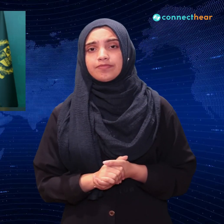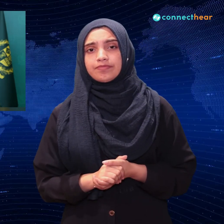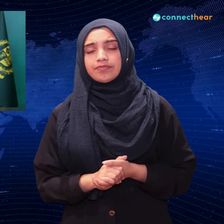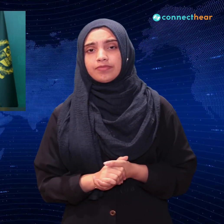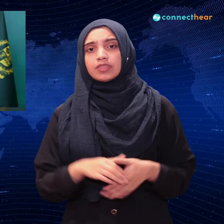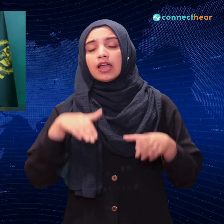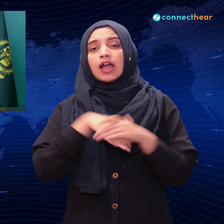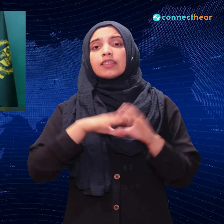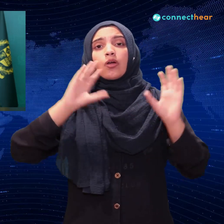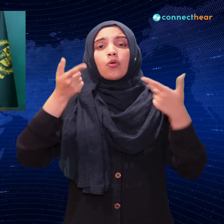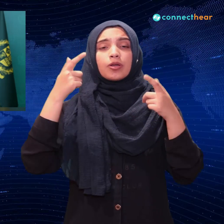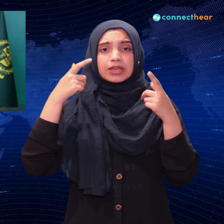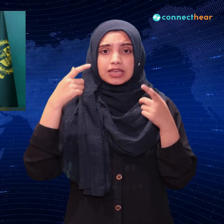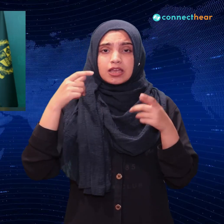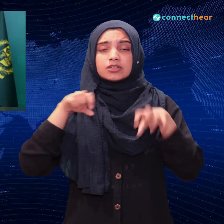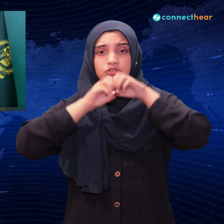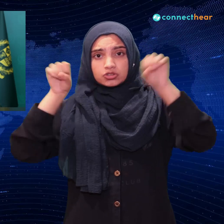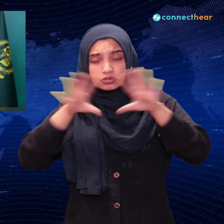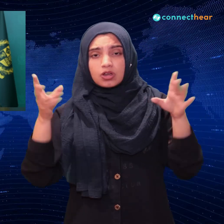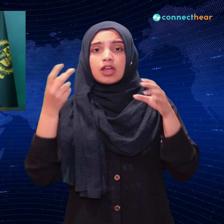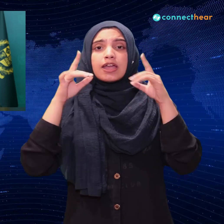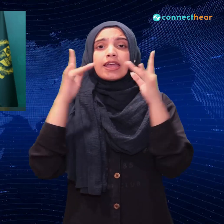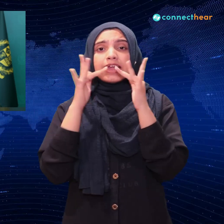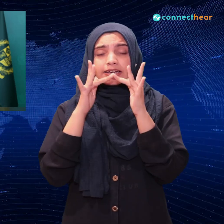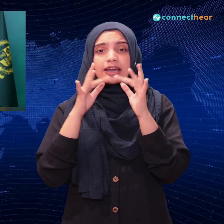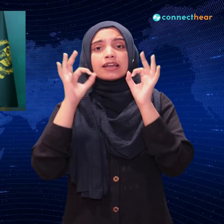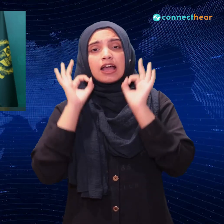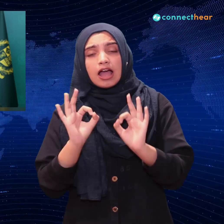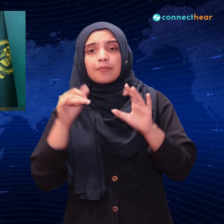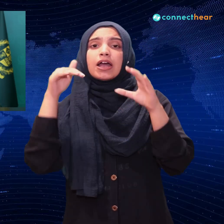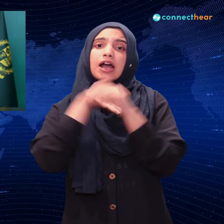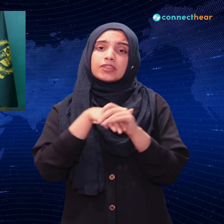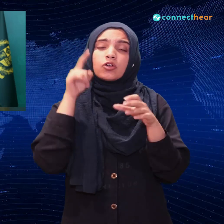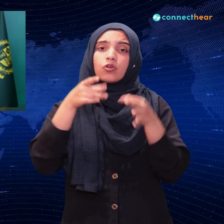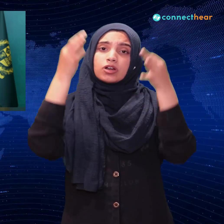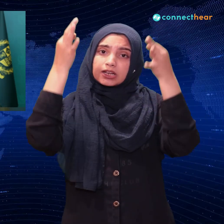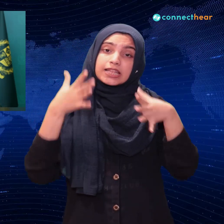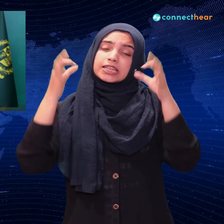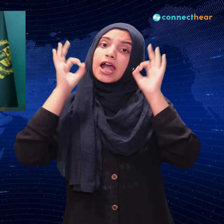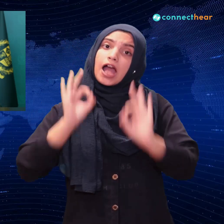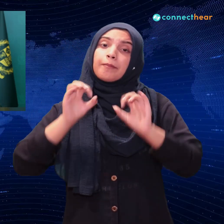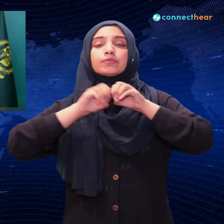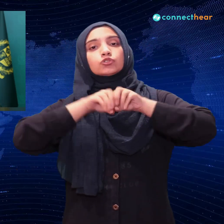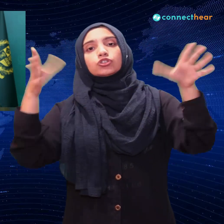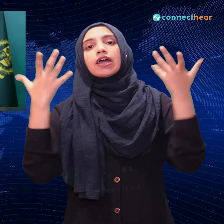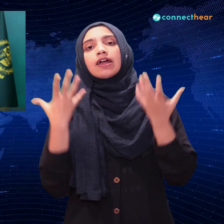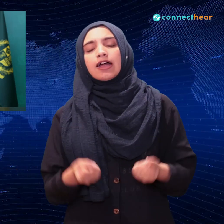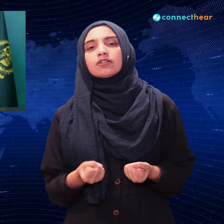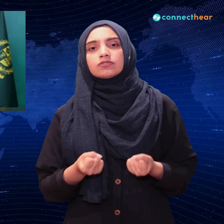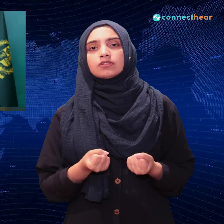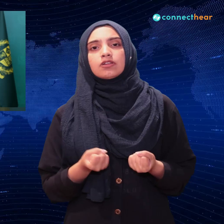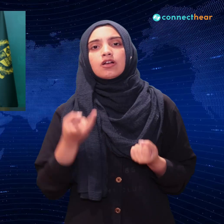a clampdown on media and internet, violently suppressed peaceful protest,